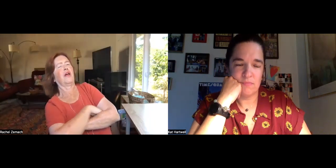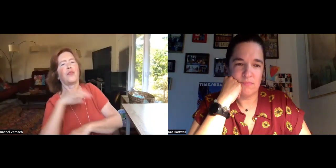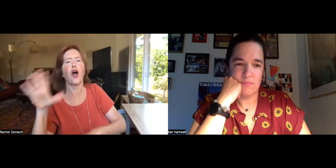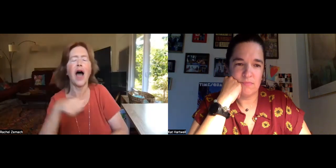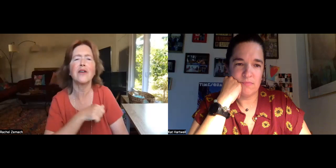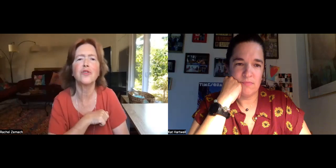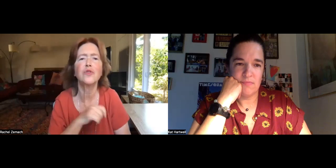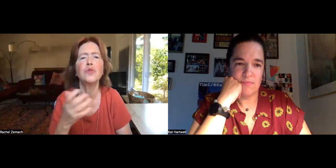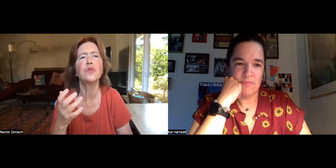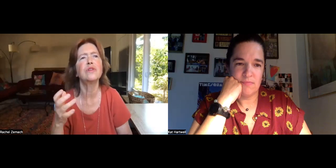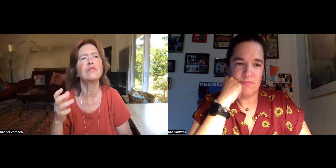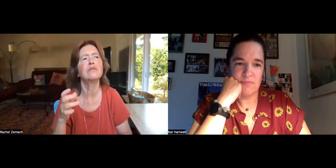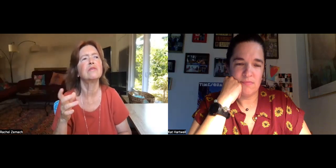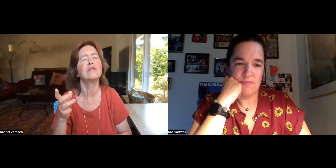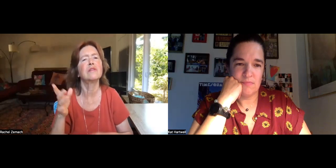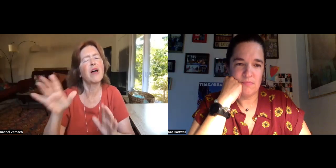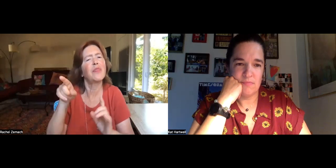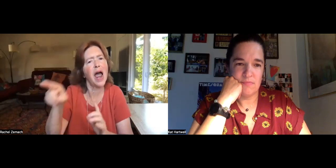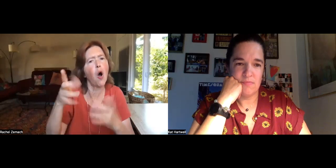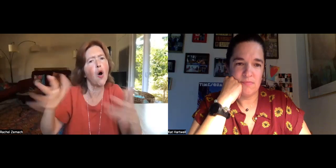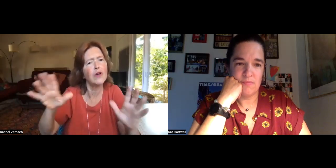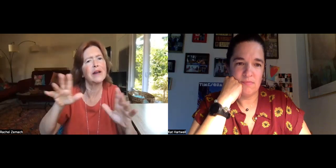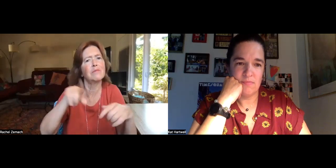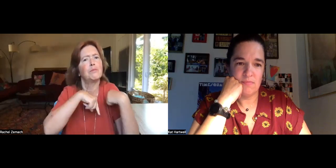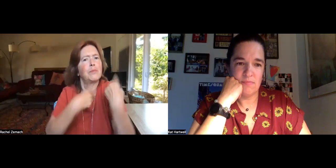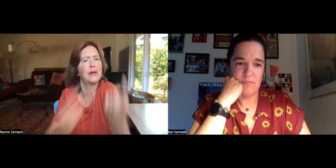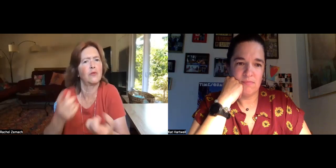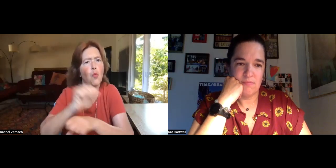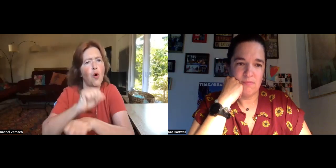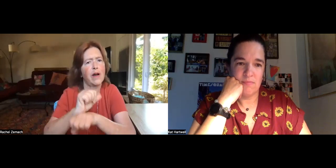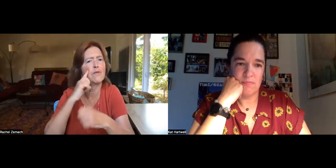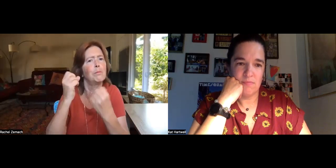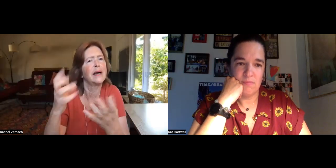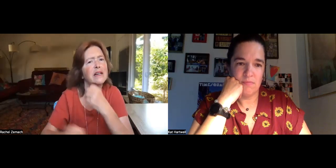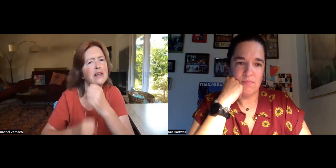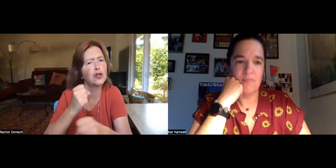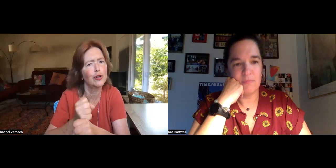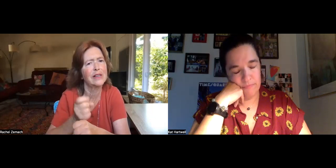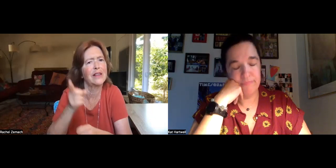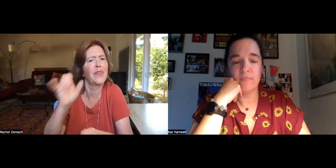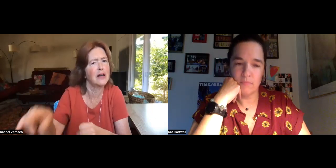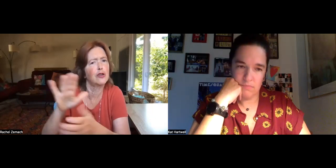Their attitude, they already been many